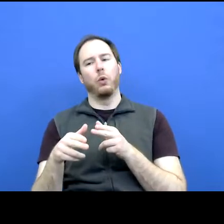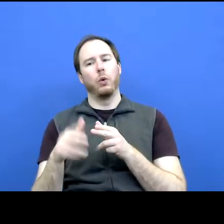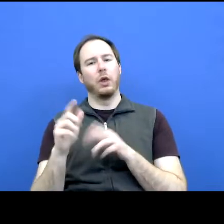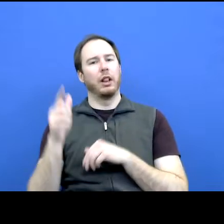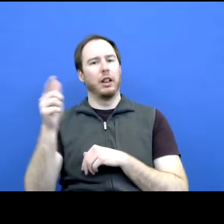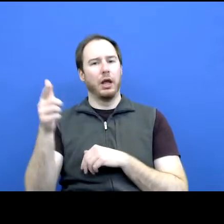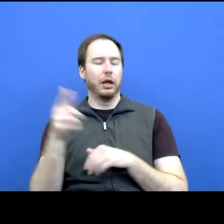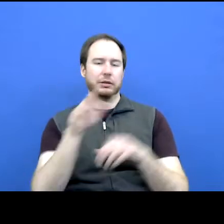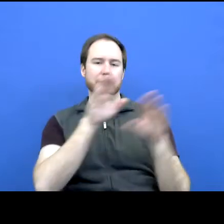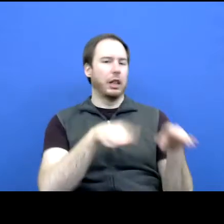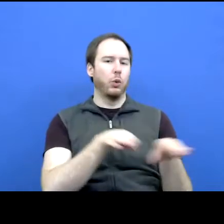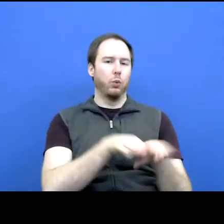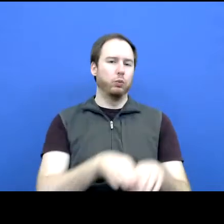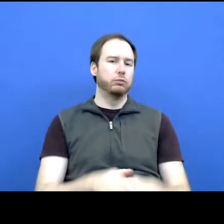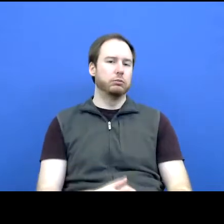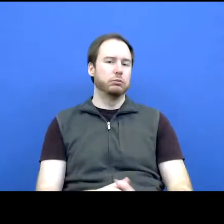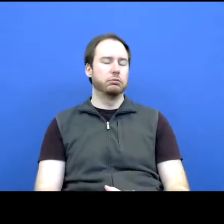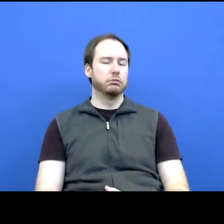Closed on Sunday.